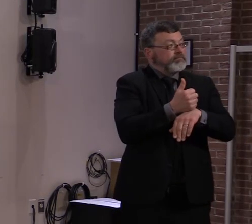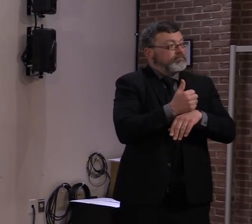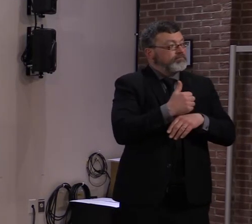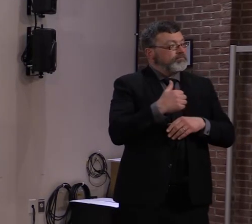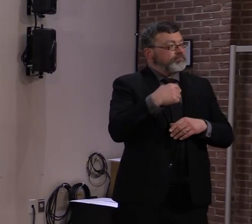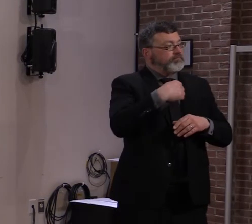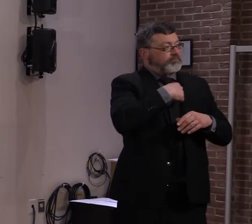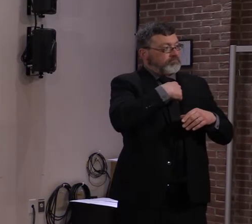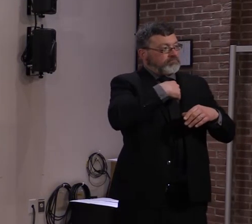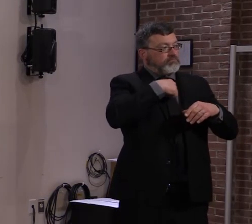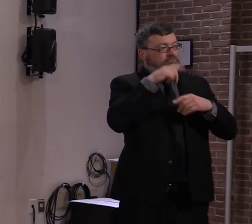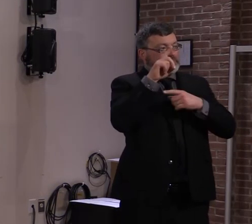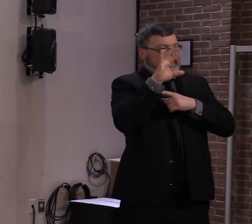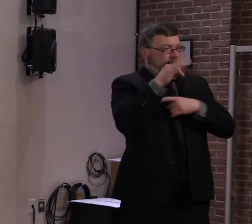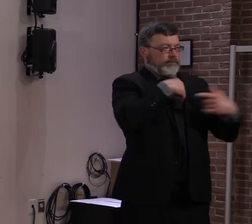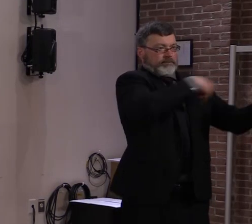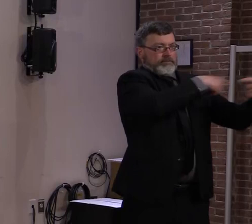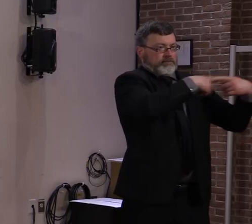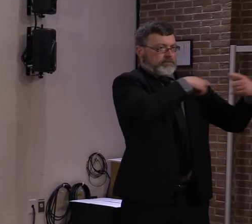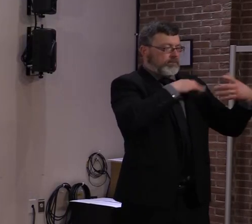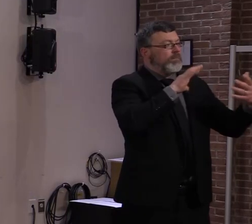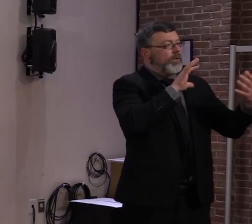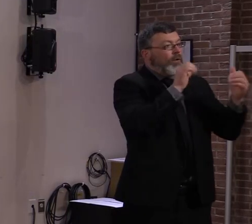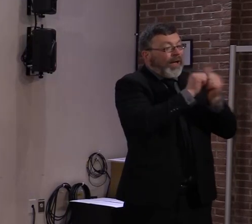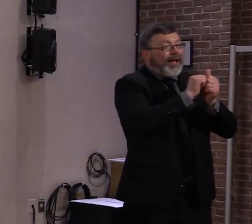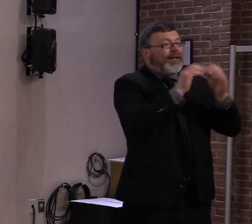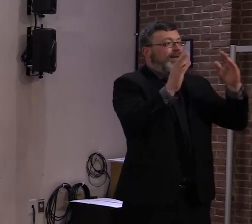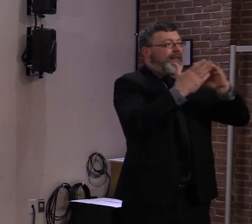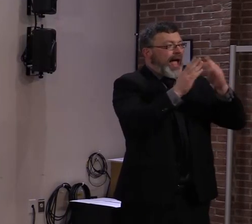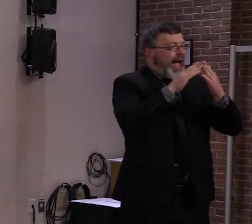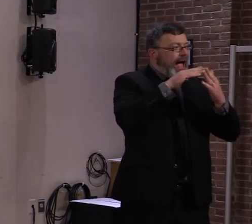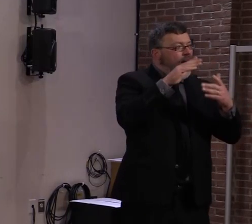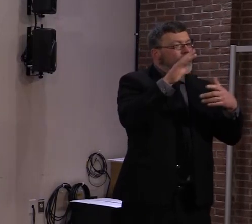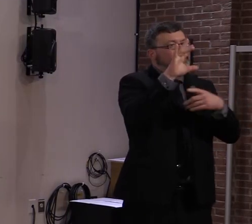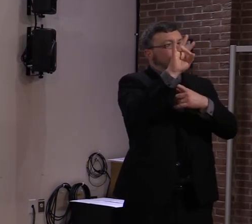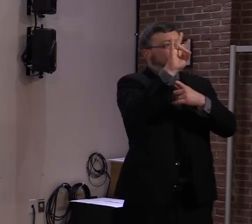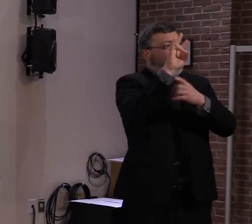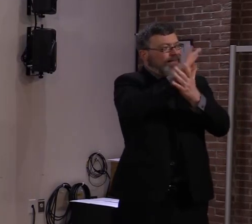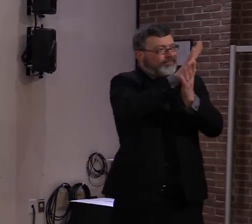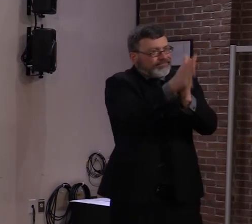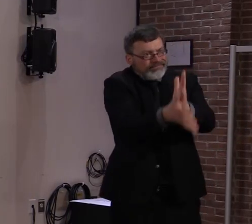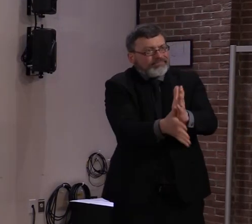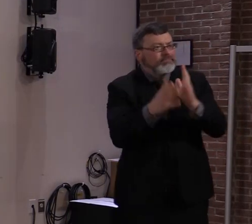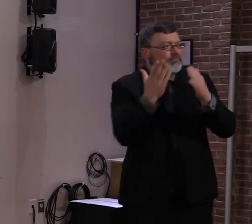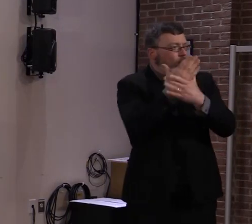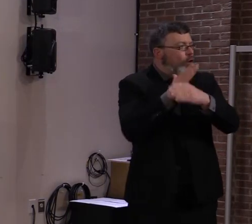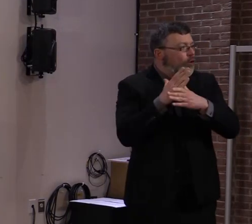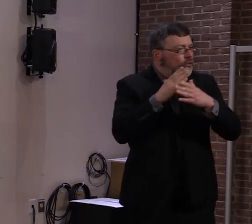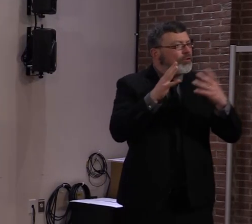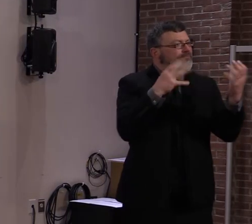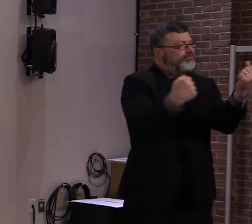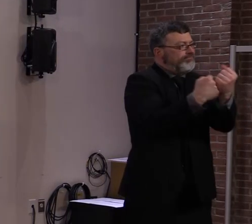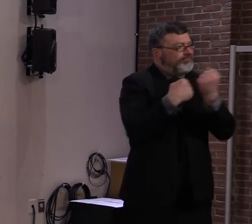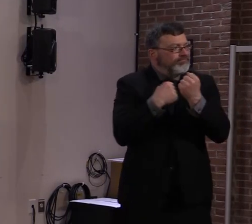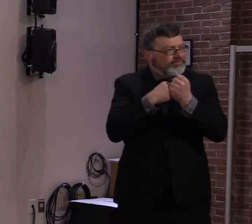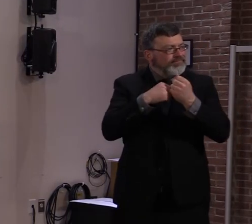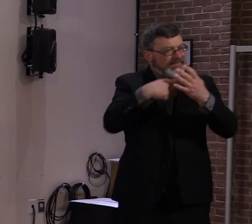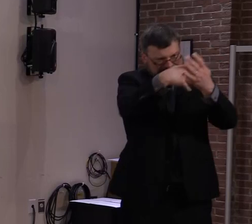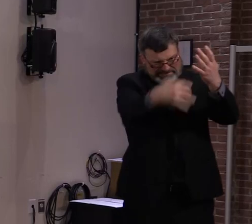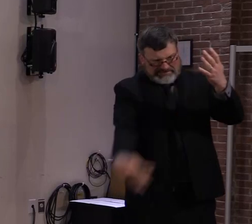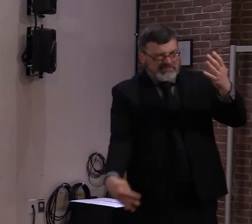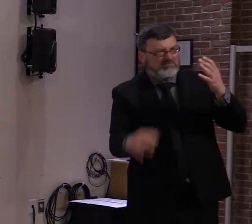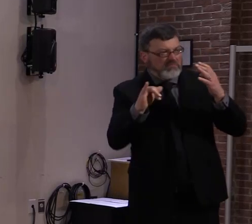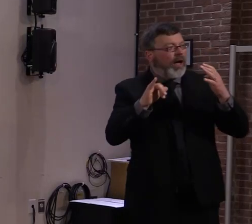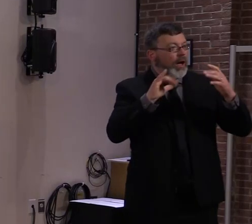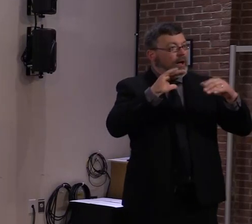collaboratively with our community partners from the Vermont Coalition to End Homelessness, Vermont Community Action Partnership, Vermont